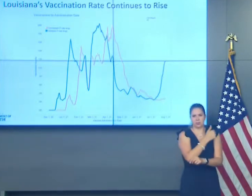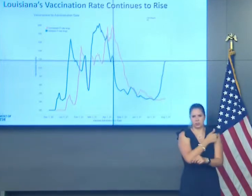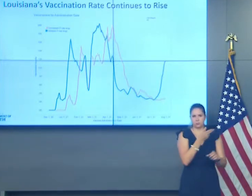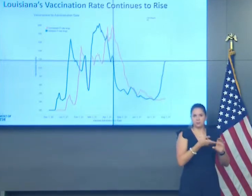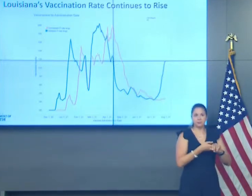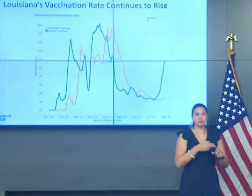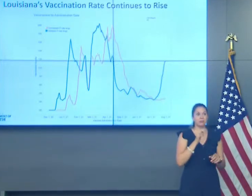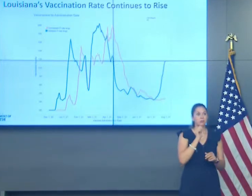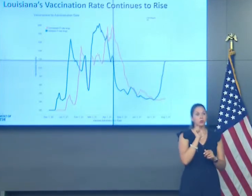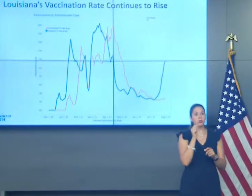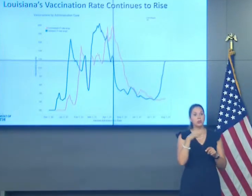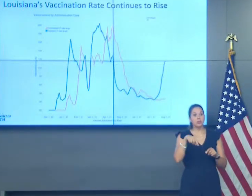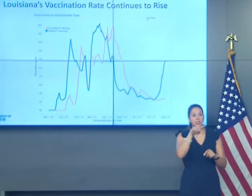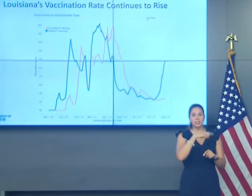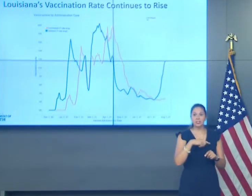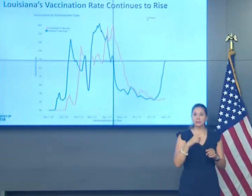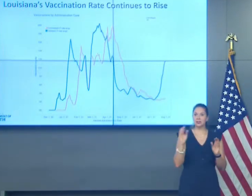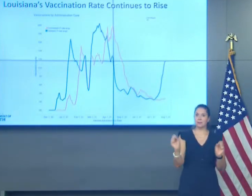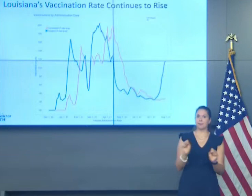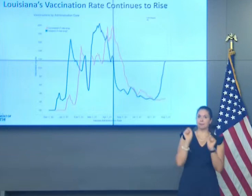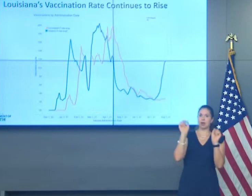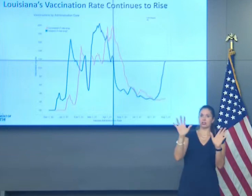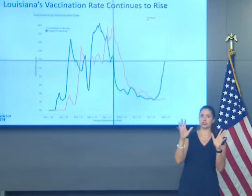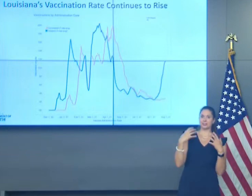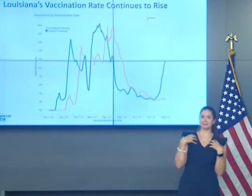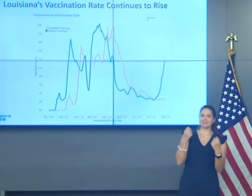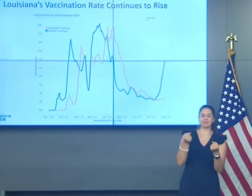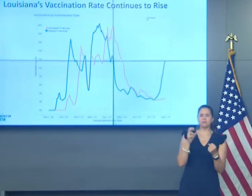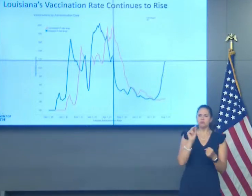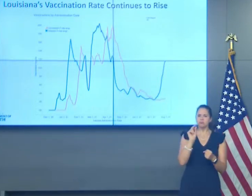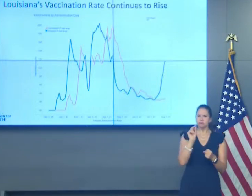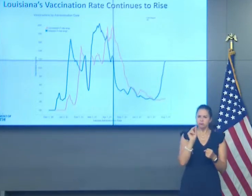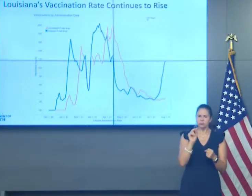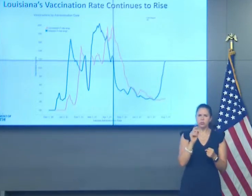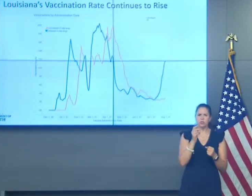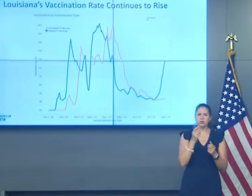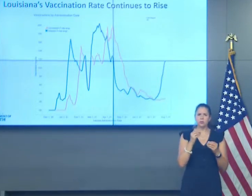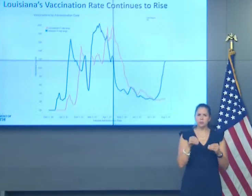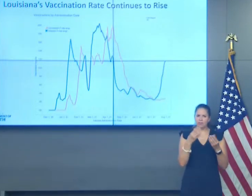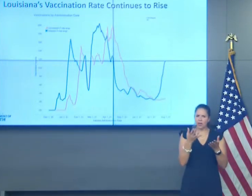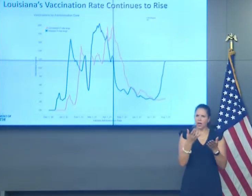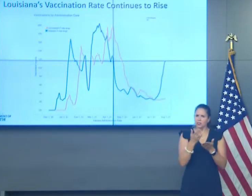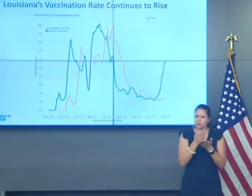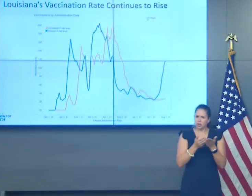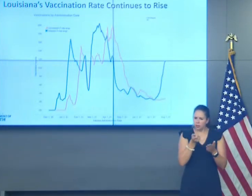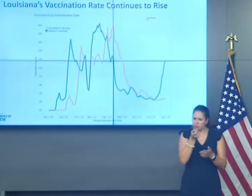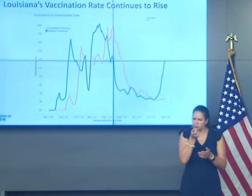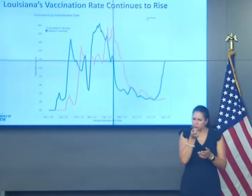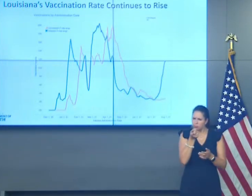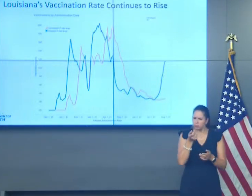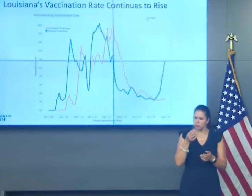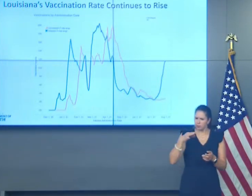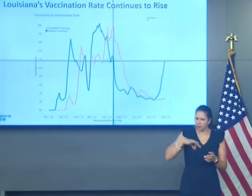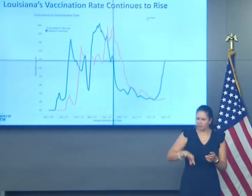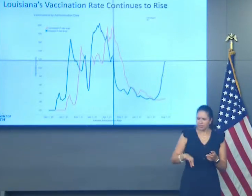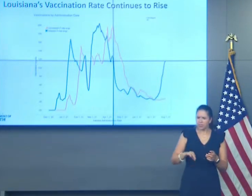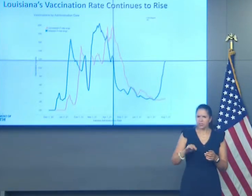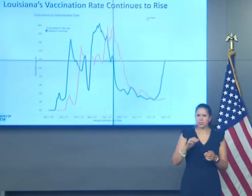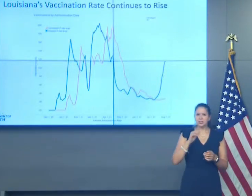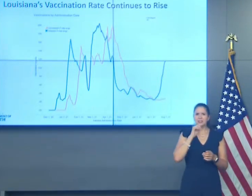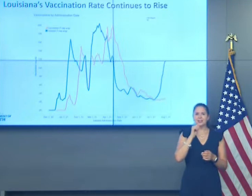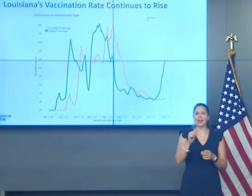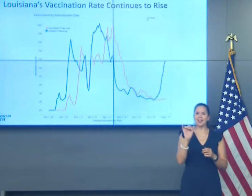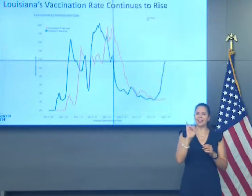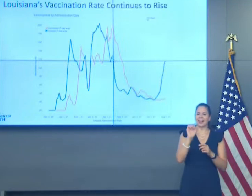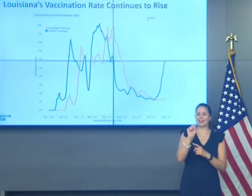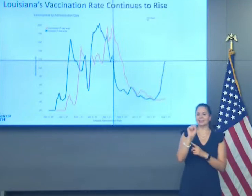silver bullets. They all provide slight, marginal benefit in the grand scheme of things. Not silver bullets,